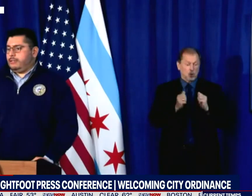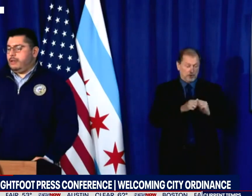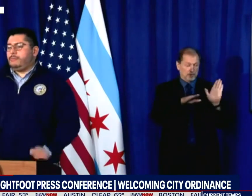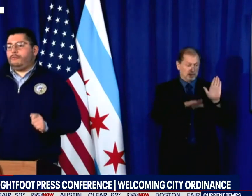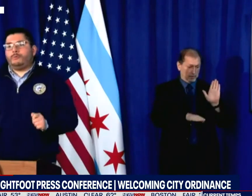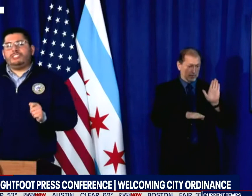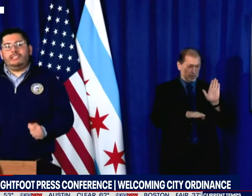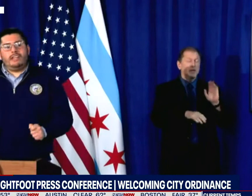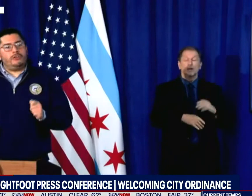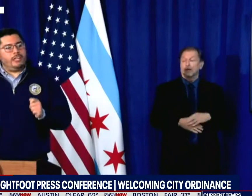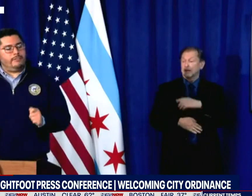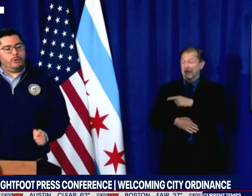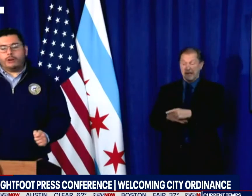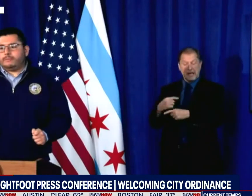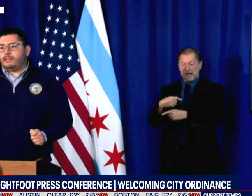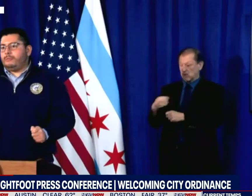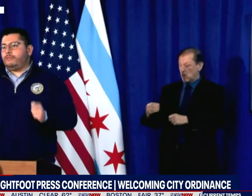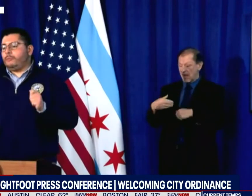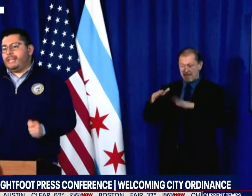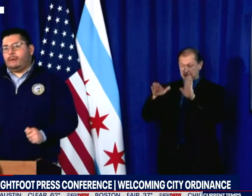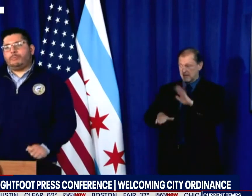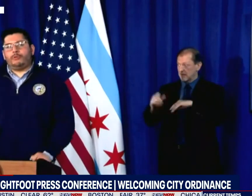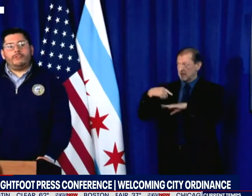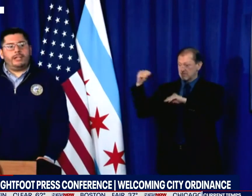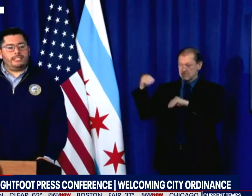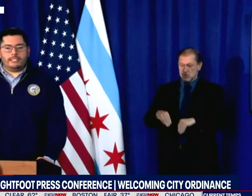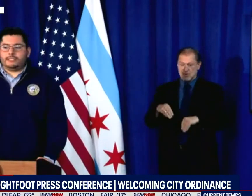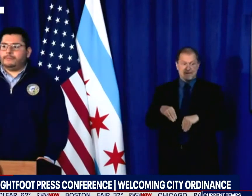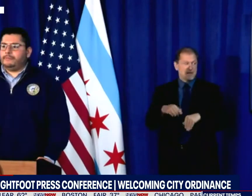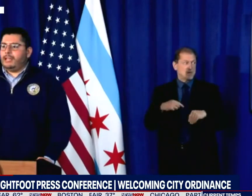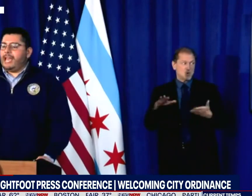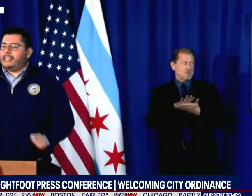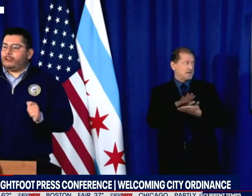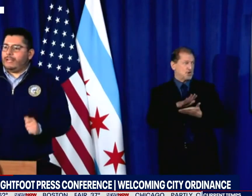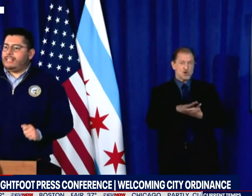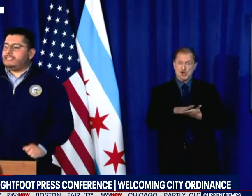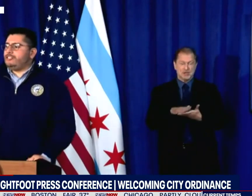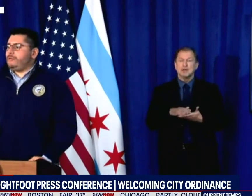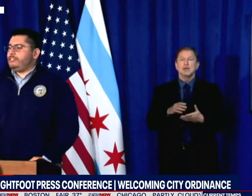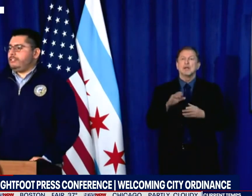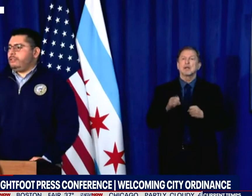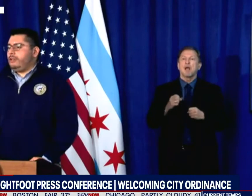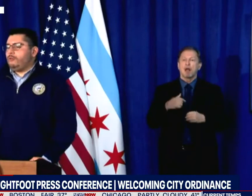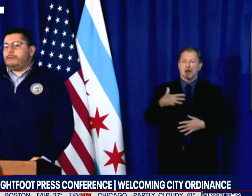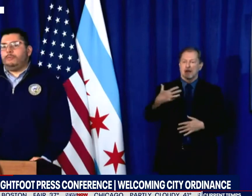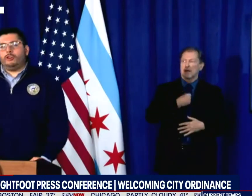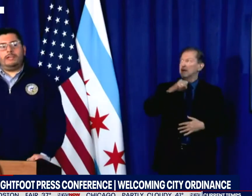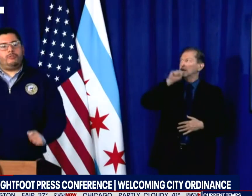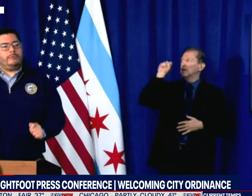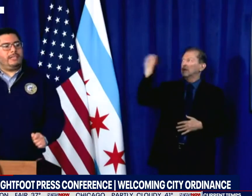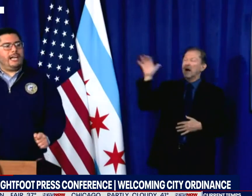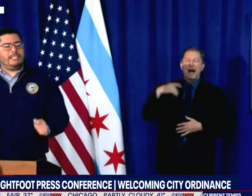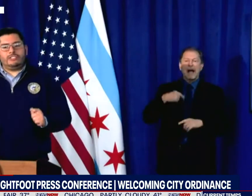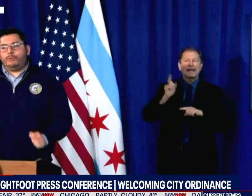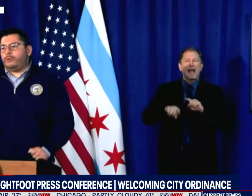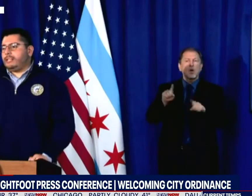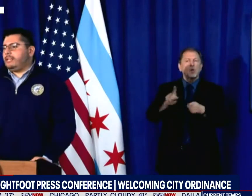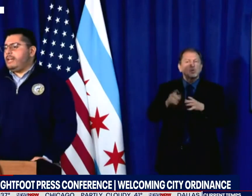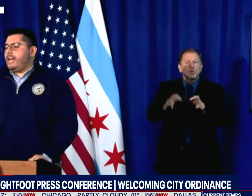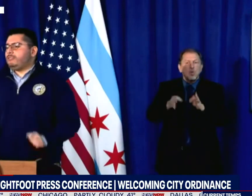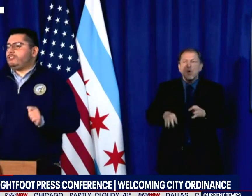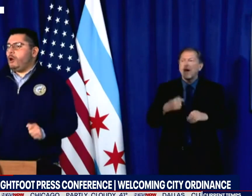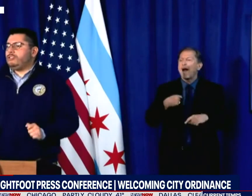deported before receiving their day of court, before being able to prove their innocence. and they created a situation where people could be criminalized